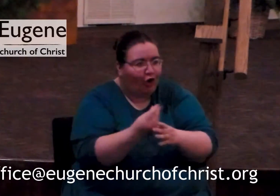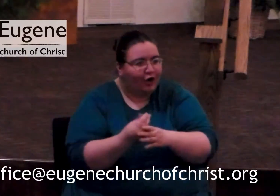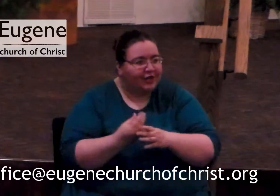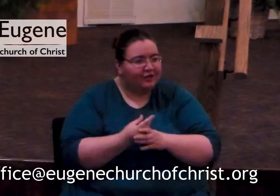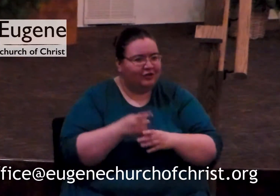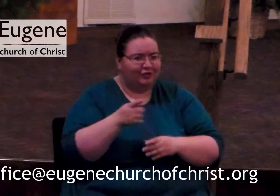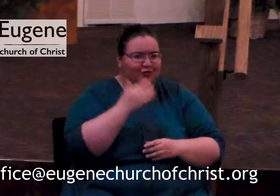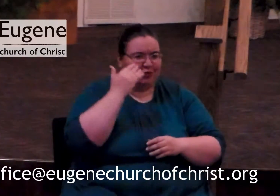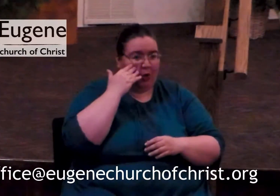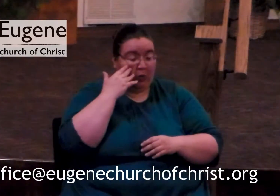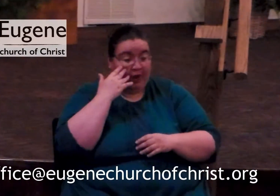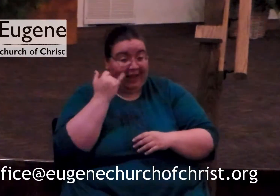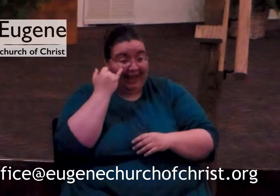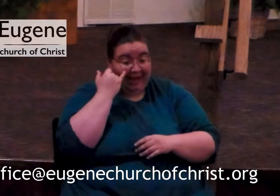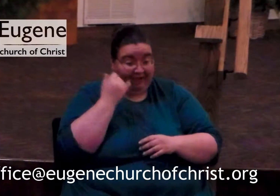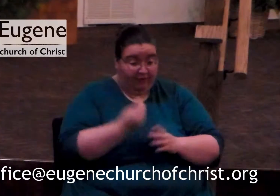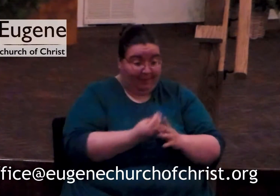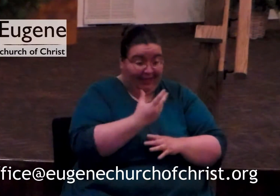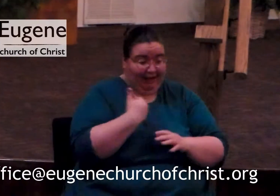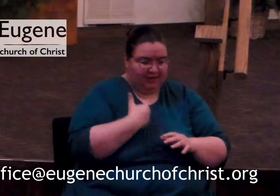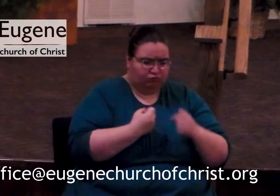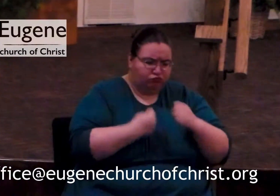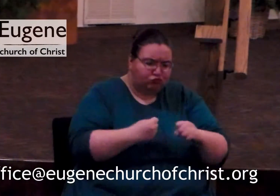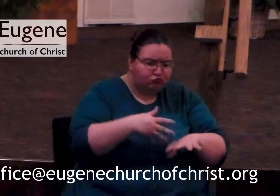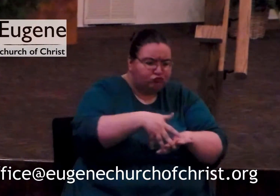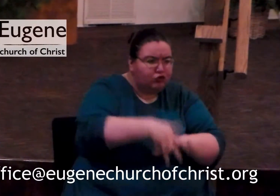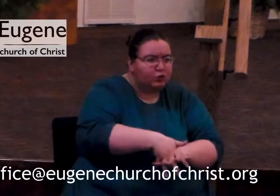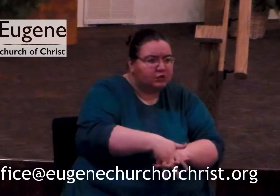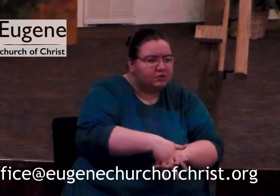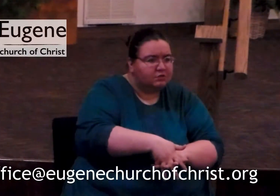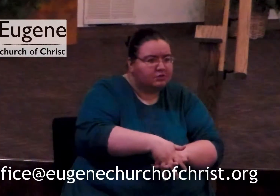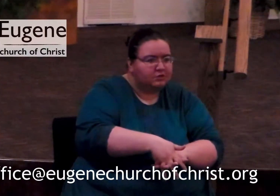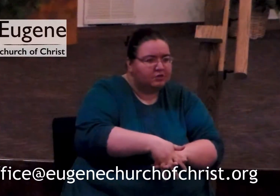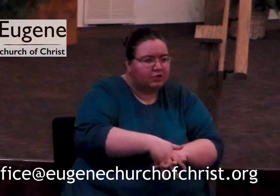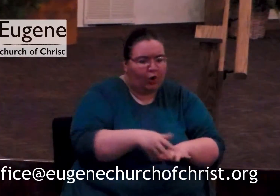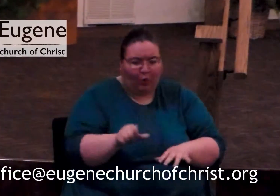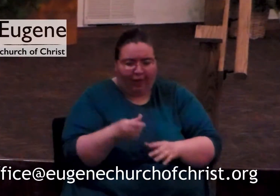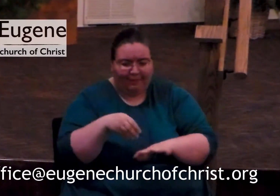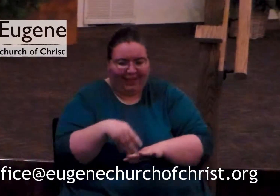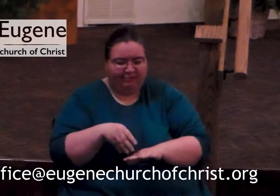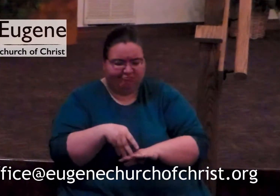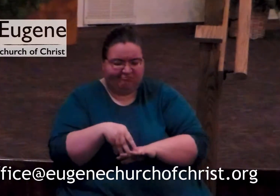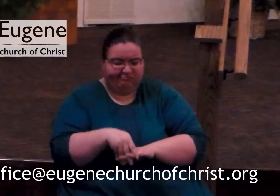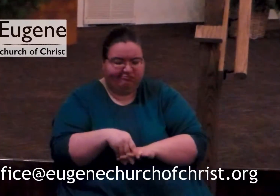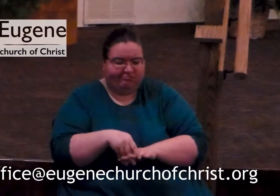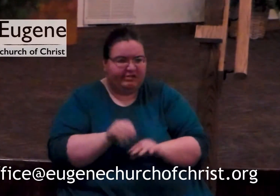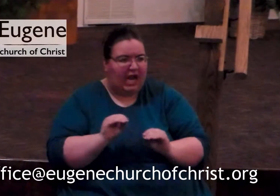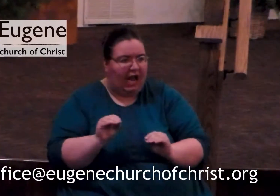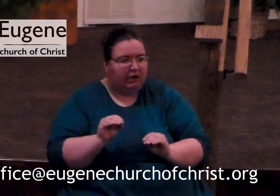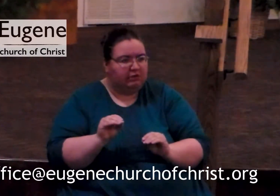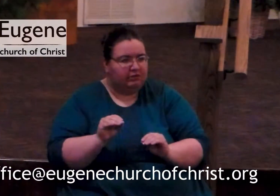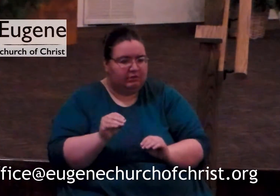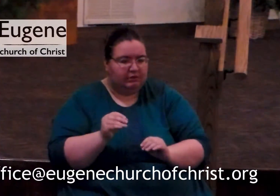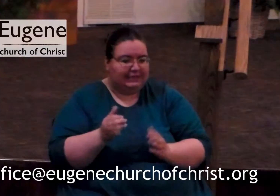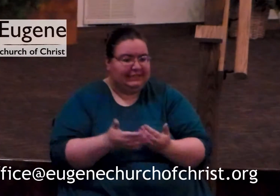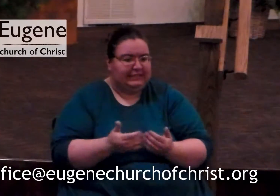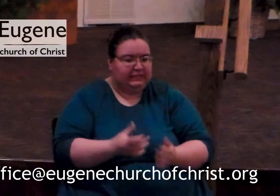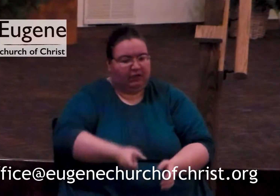strong roots and something that doesn't. You understand what it's like to deal with one of those or one that's not. But since they have no root, they last only a short